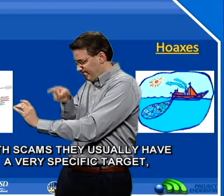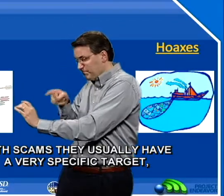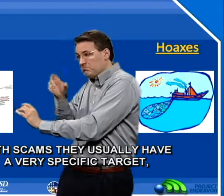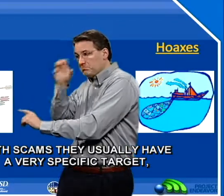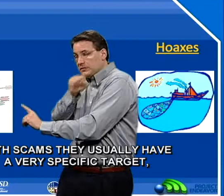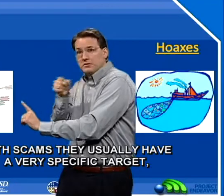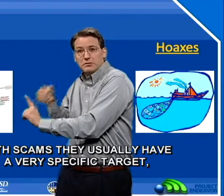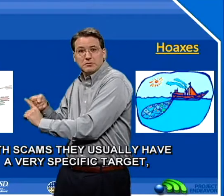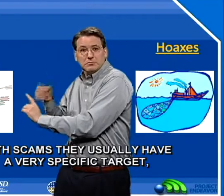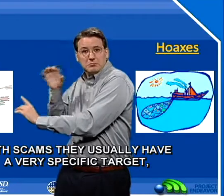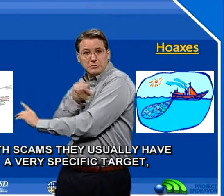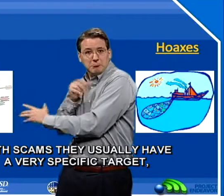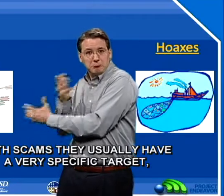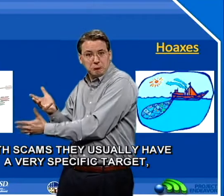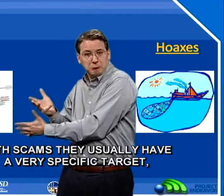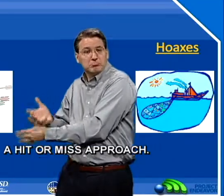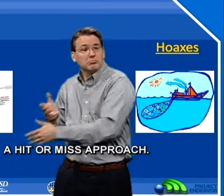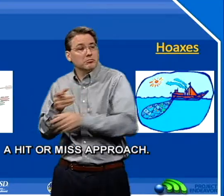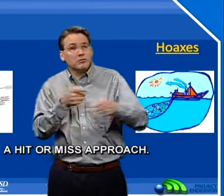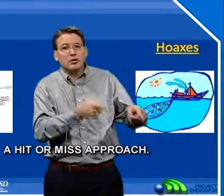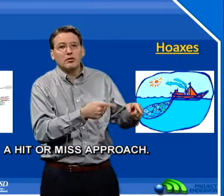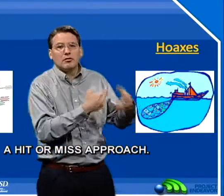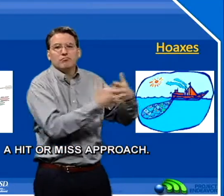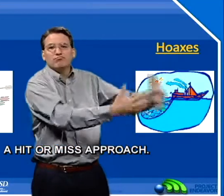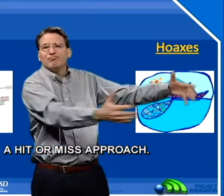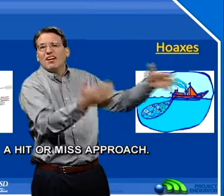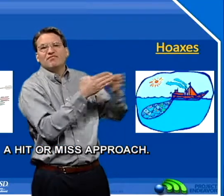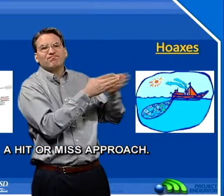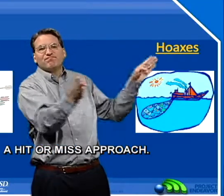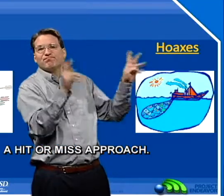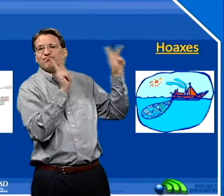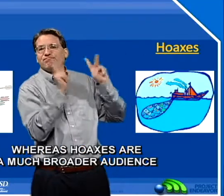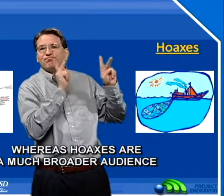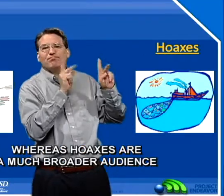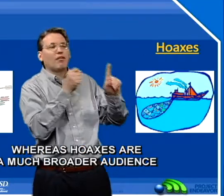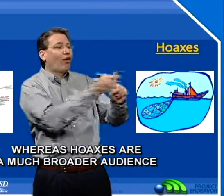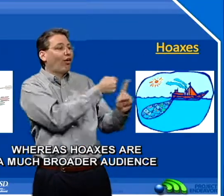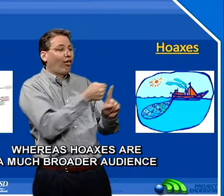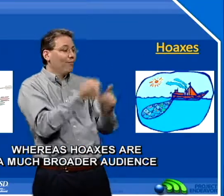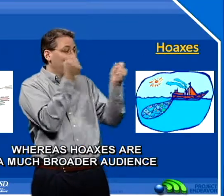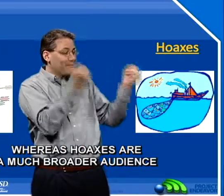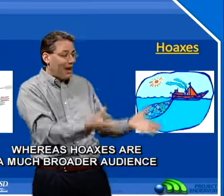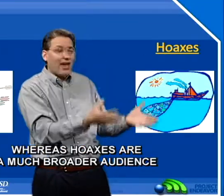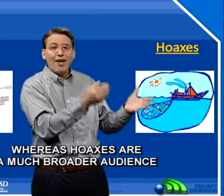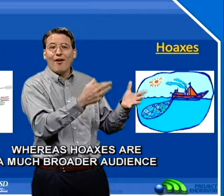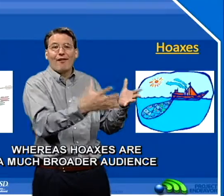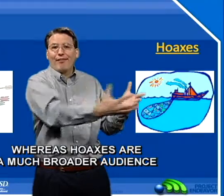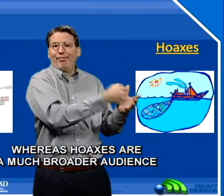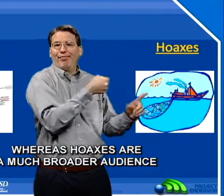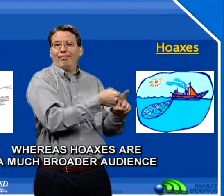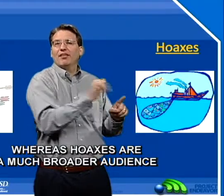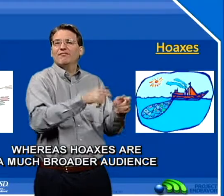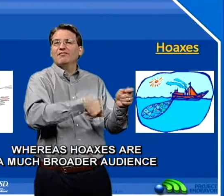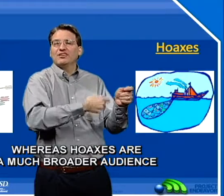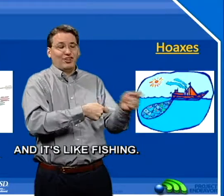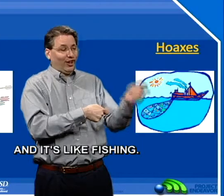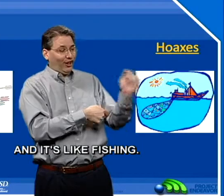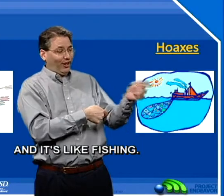very specific target, a hit or miss approach, whereas hoaxes are a much broader audience, and it's